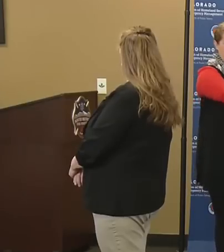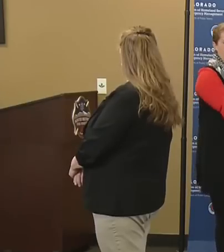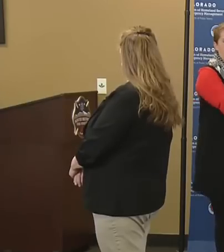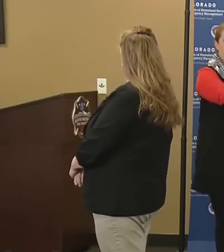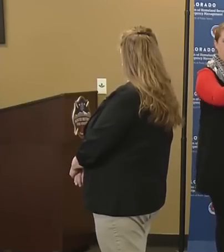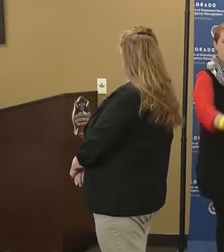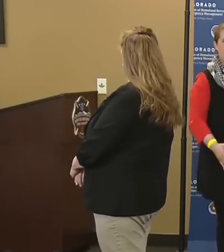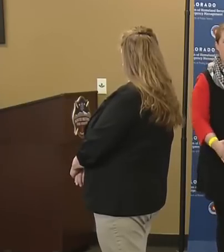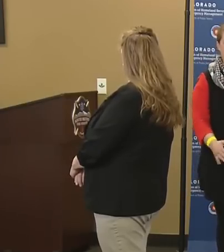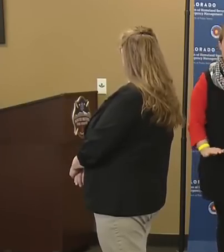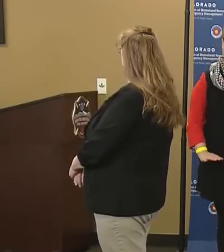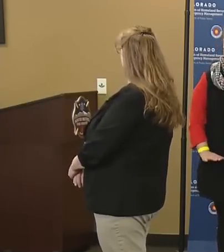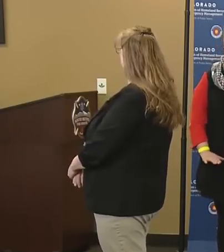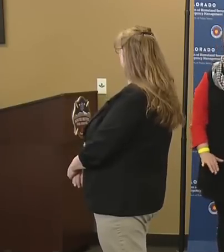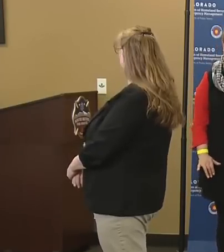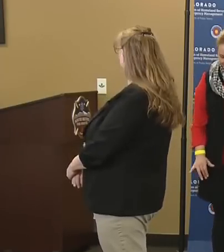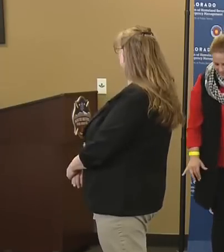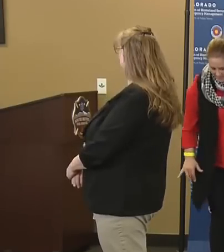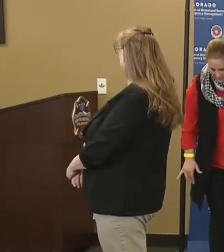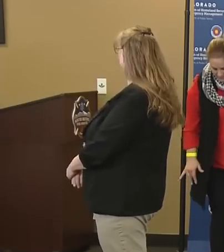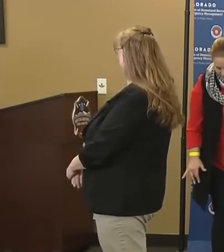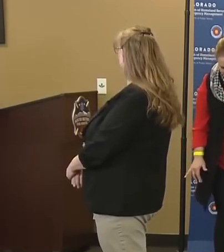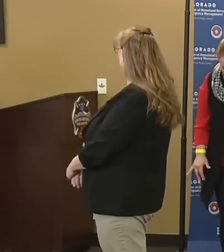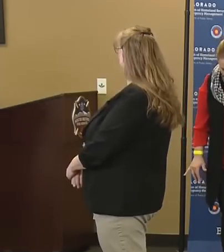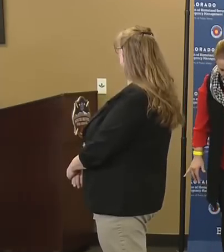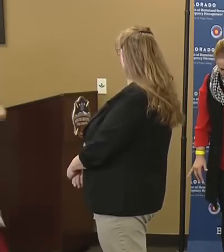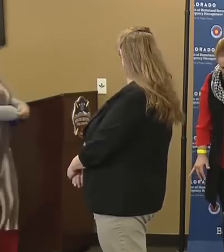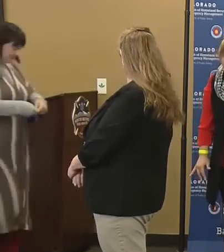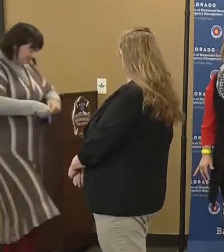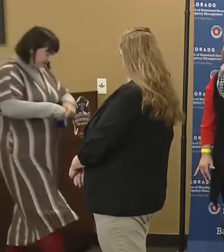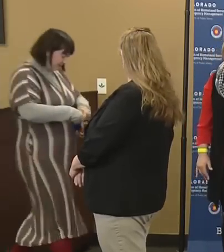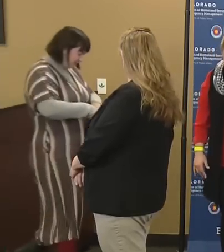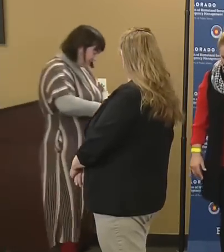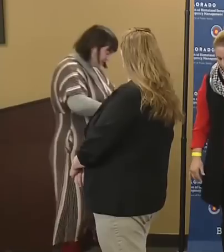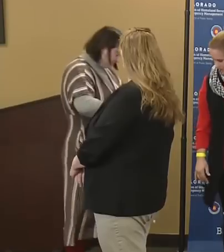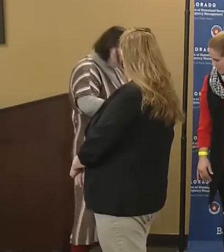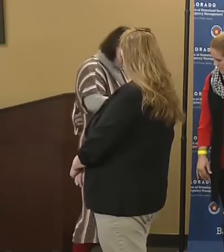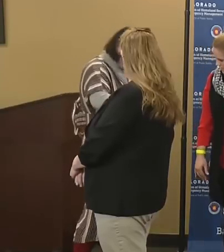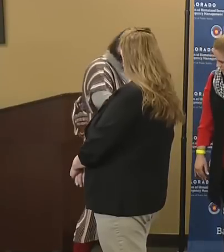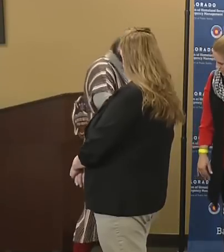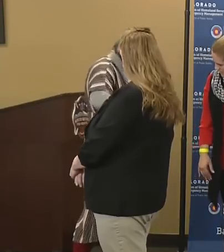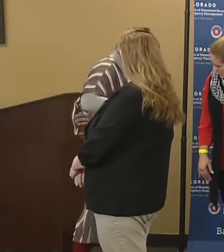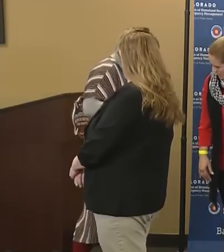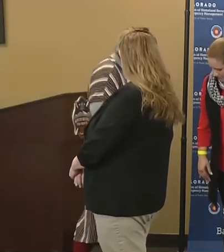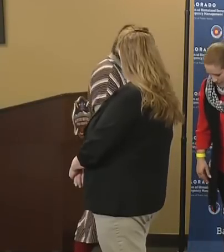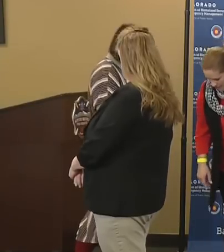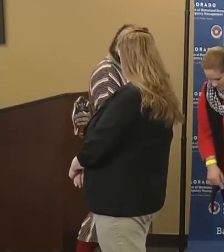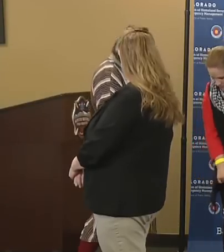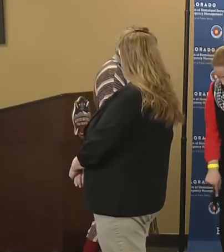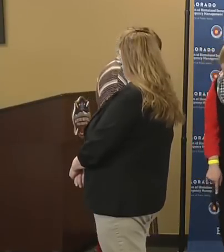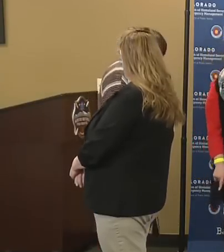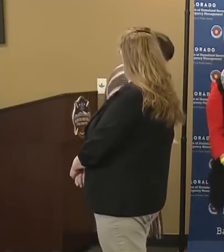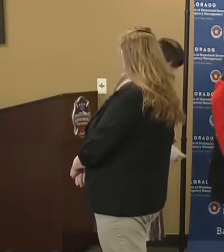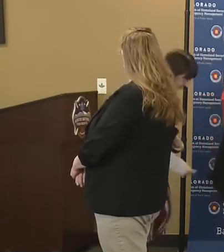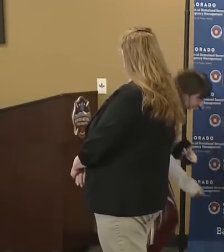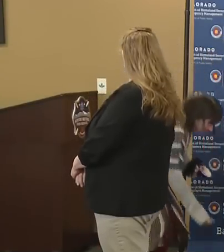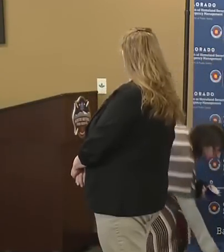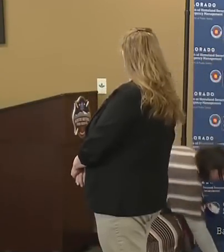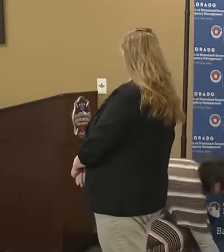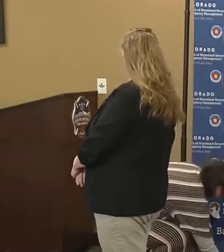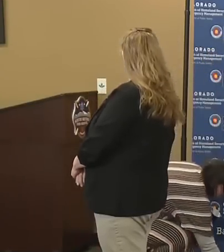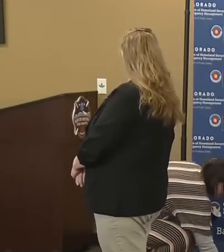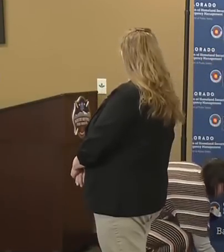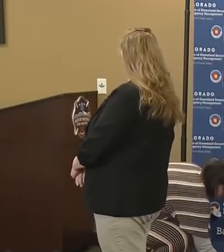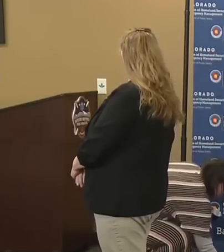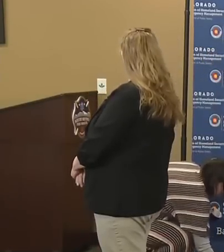obviously feet. want to receive that before coming out and speaking to the state of Colorado. So you want him right here. regarding the COVID-19 crisis. So I You was got told that? If you'd like an we're X, and definitely I'm in gonna less than